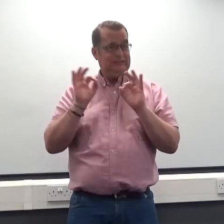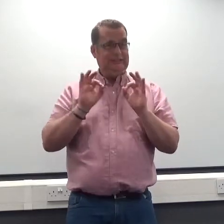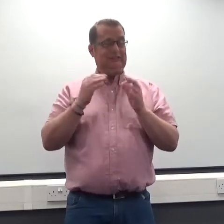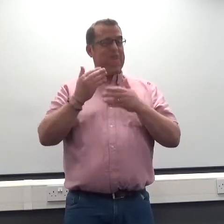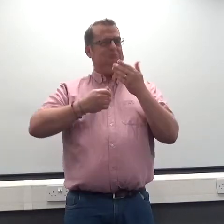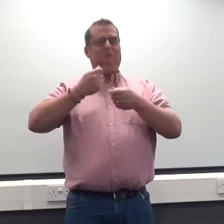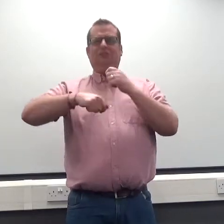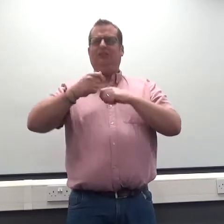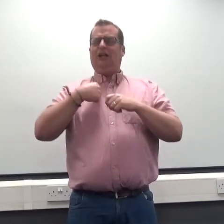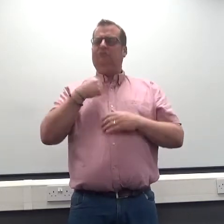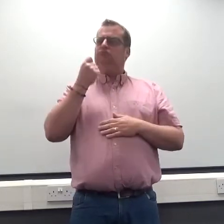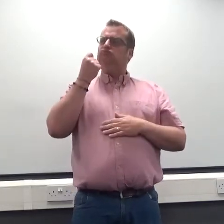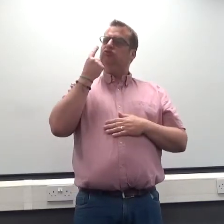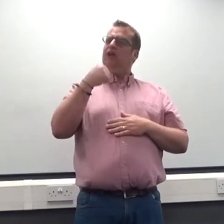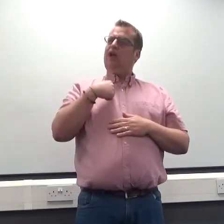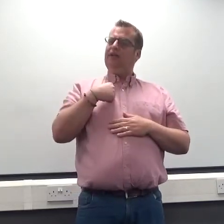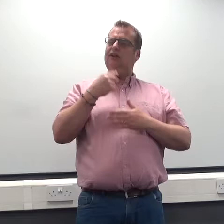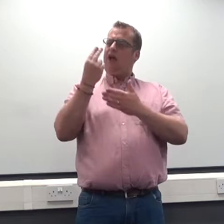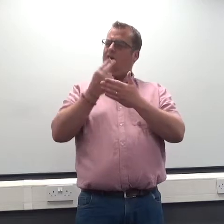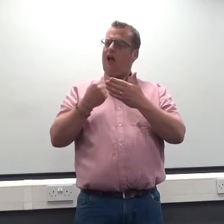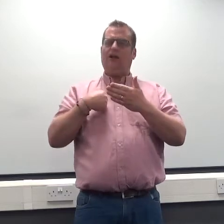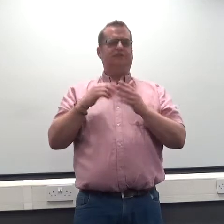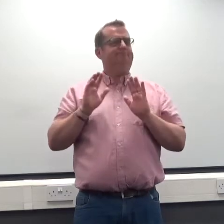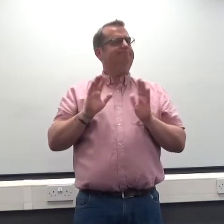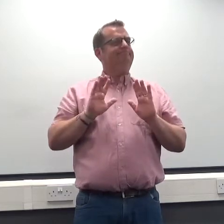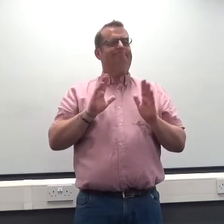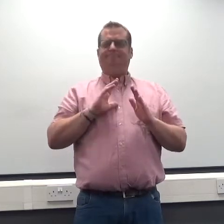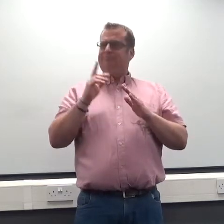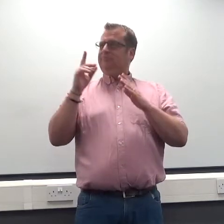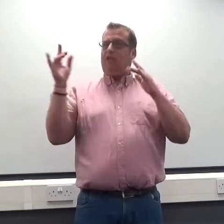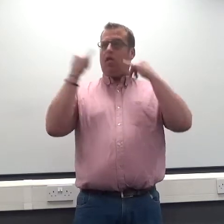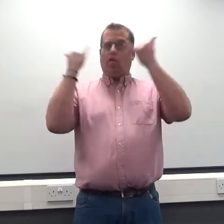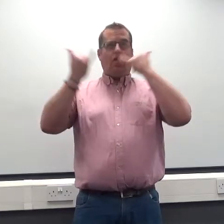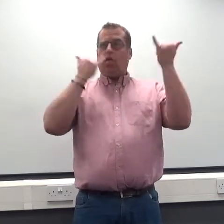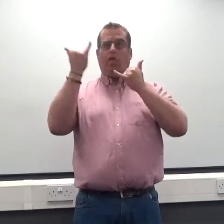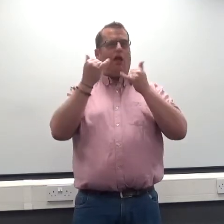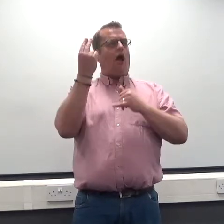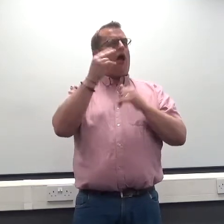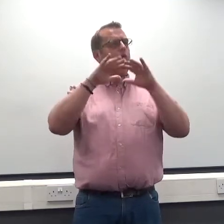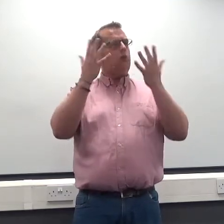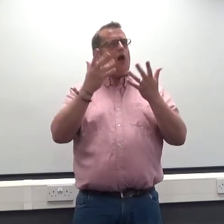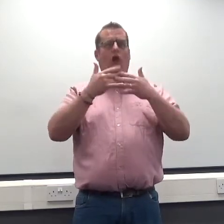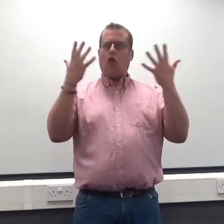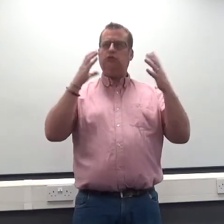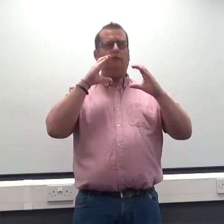And I was wondering about how I was going to communicate during this work placement. But then I actually realised that because I was going to be doing a